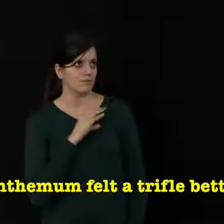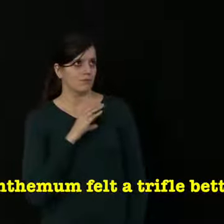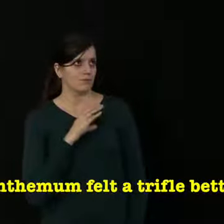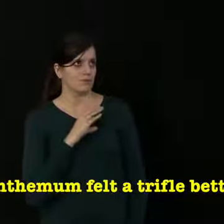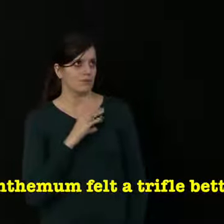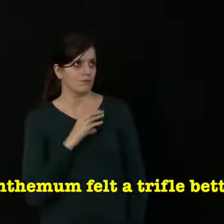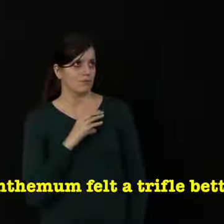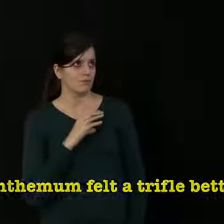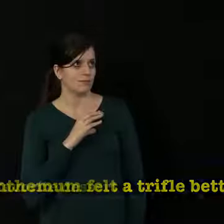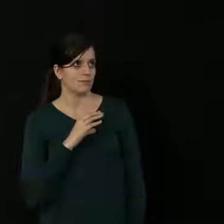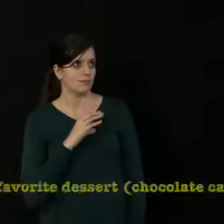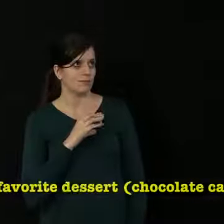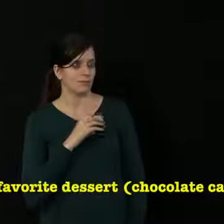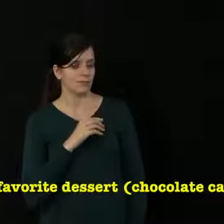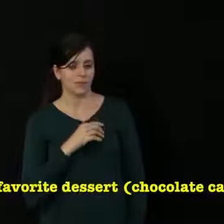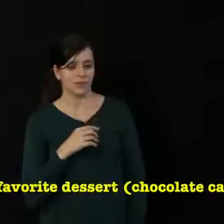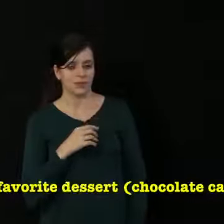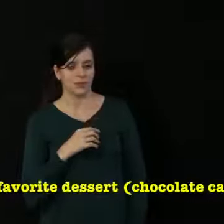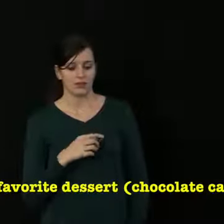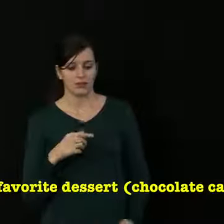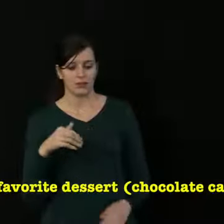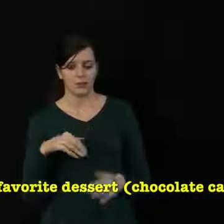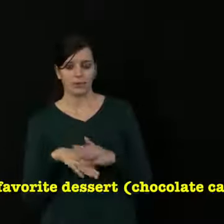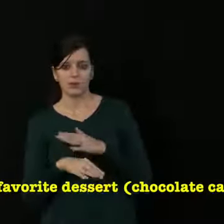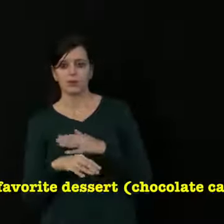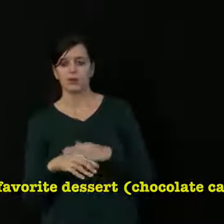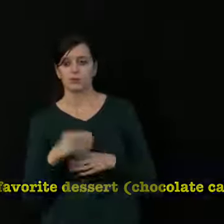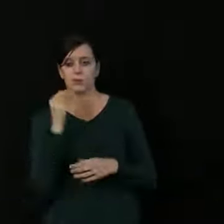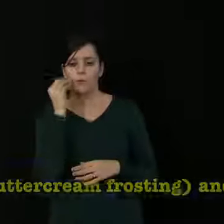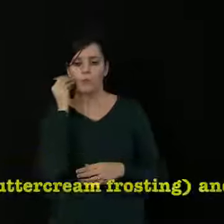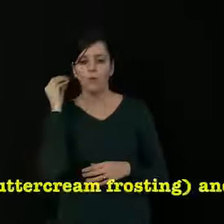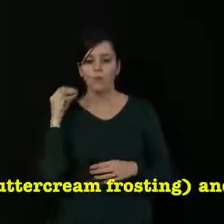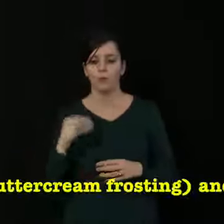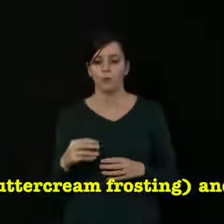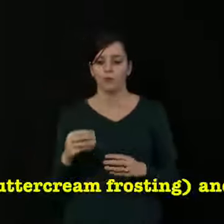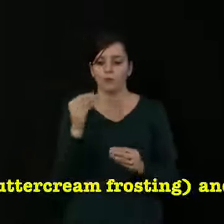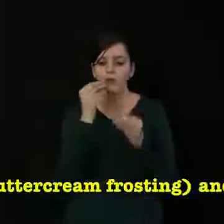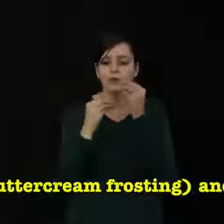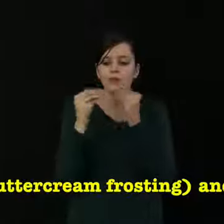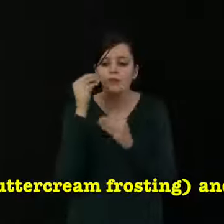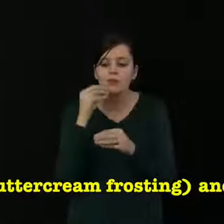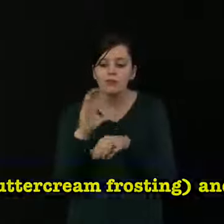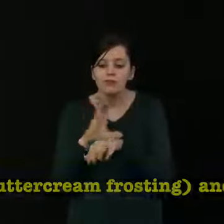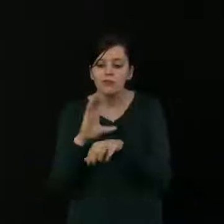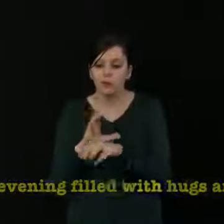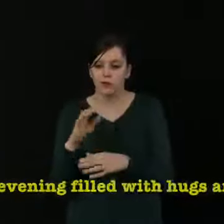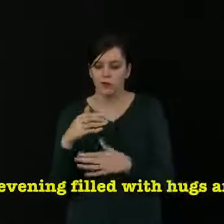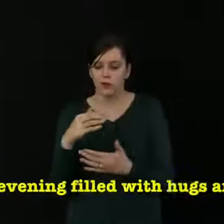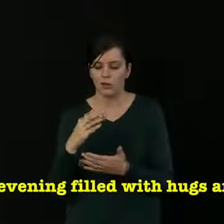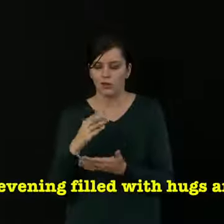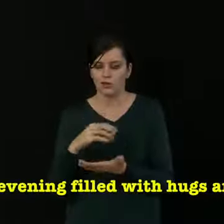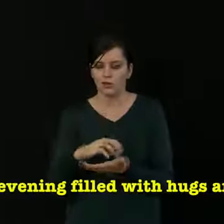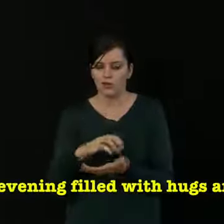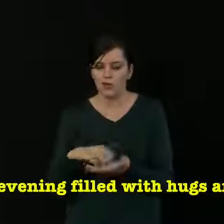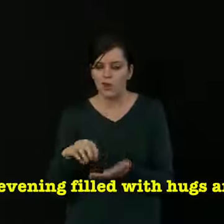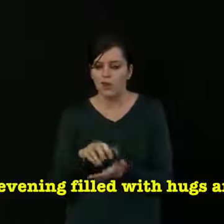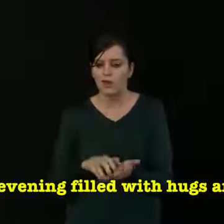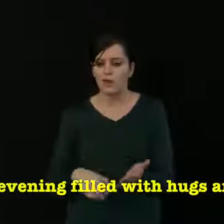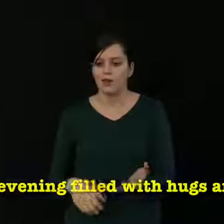a trifle better after her favorite dessert, chocolate cake with buttercream frosting, and another evening filled with hugs